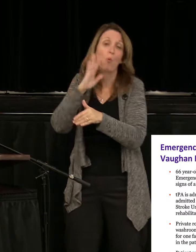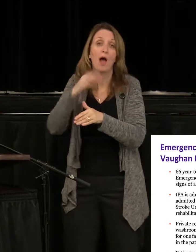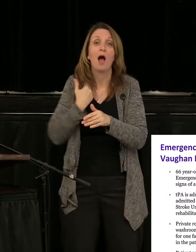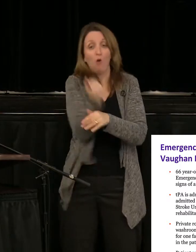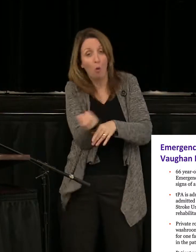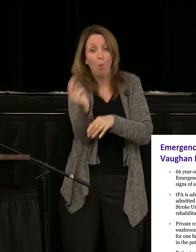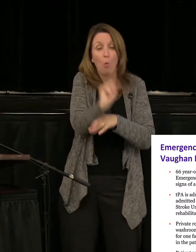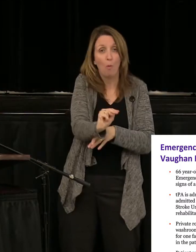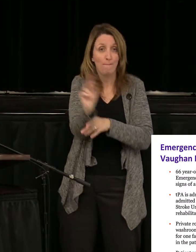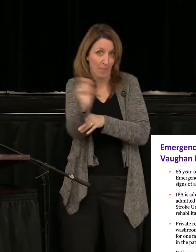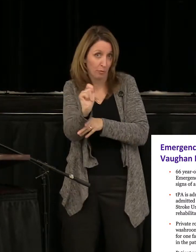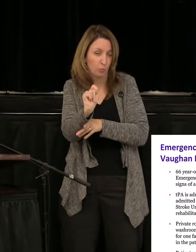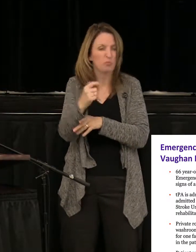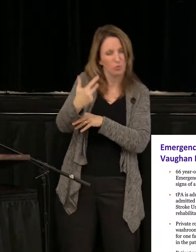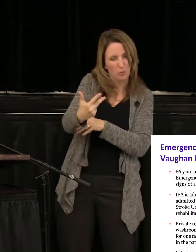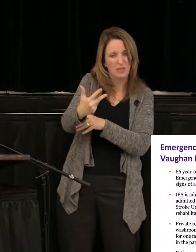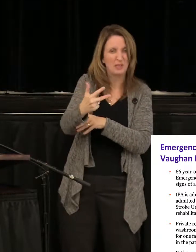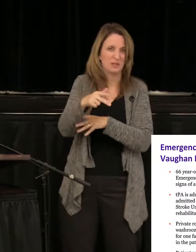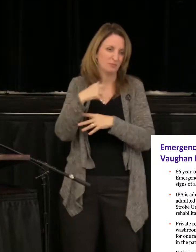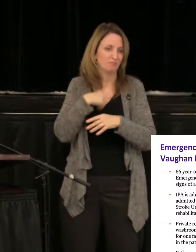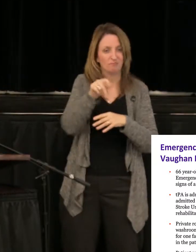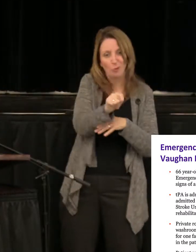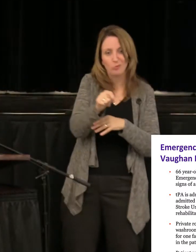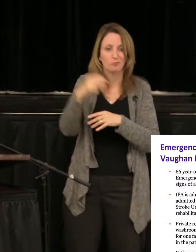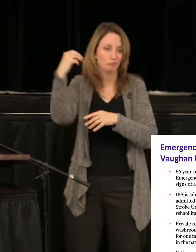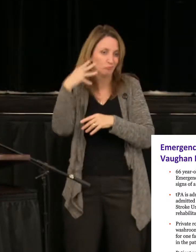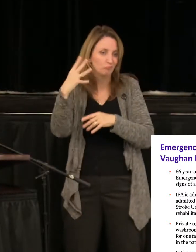bathroom, which also will enhance the ability to provide